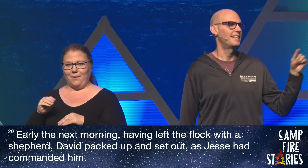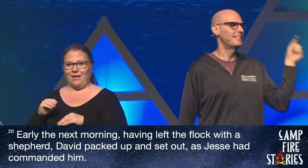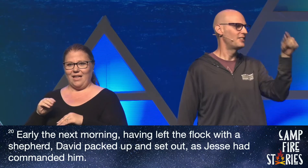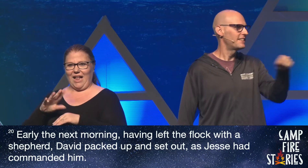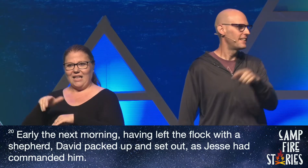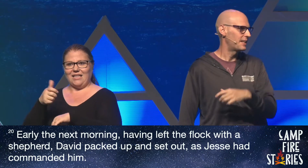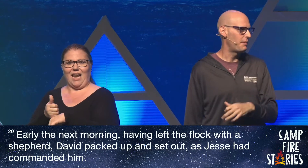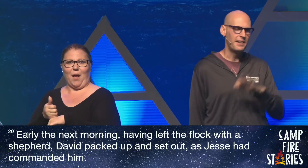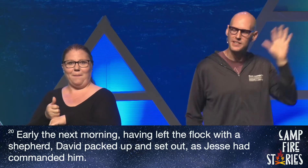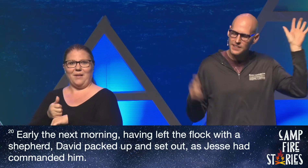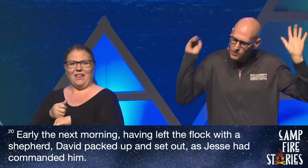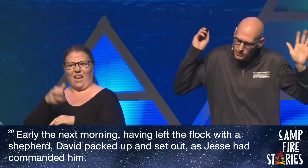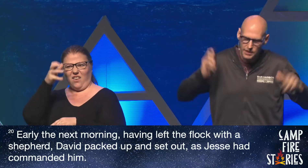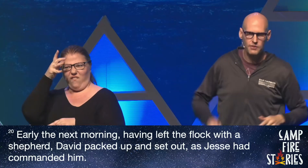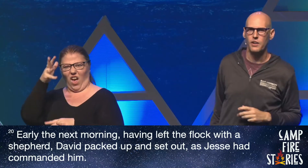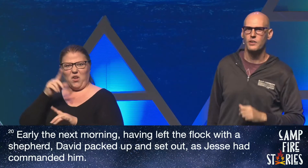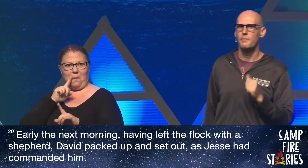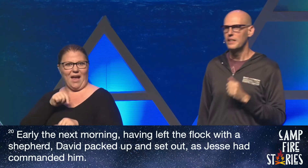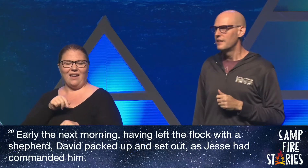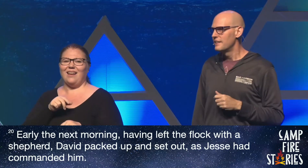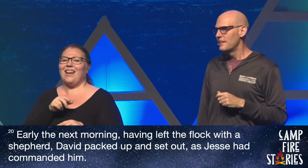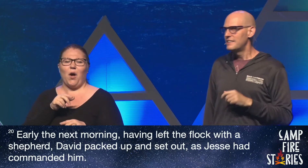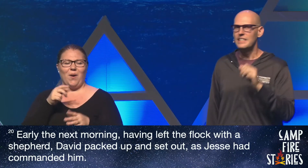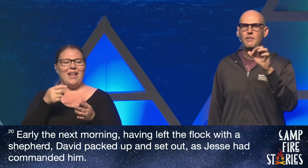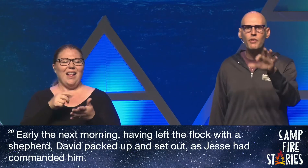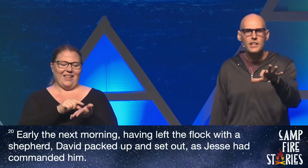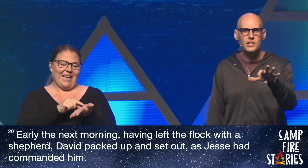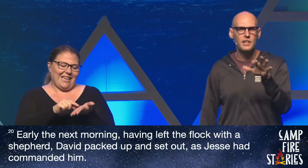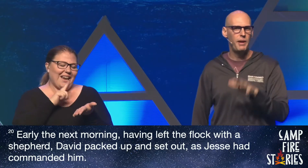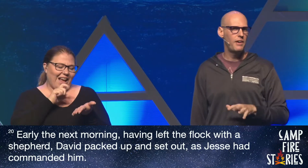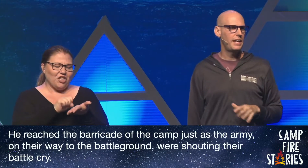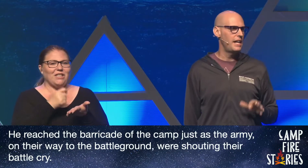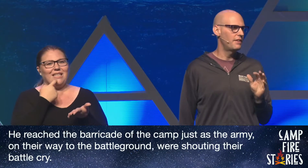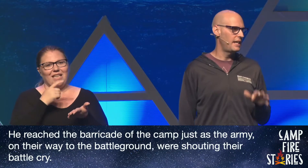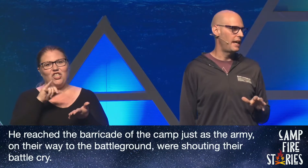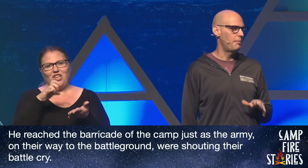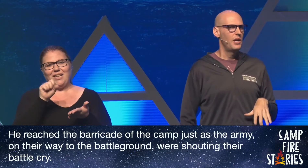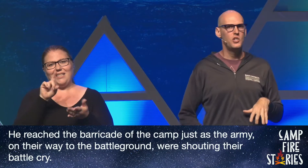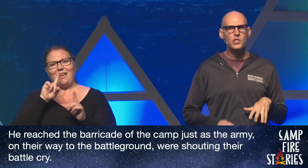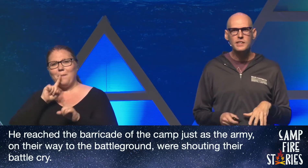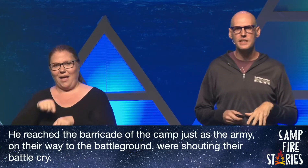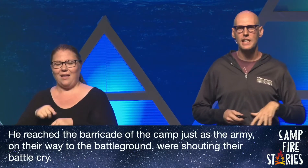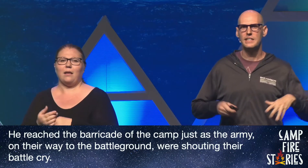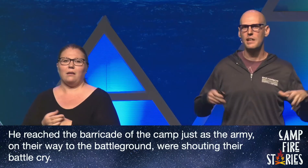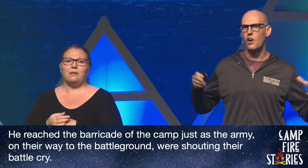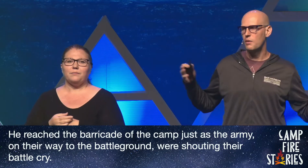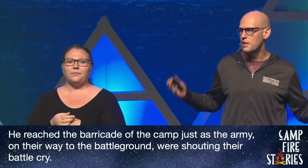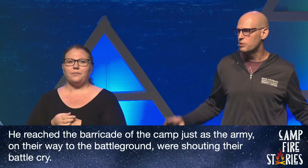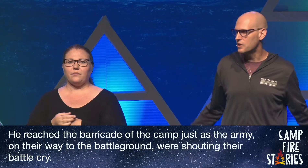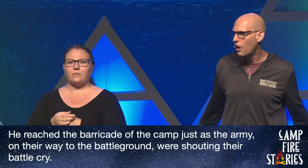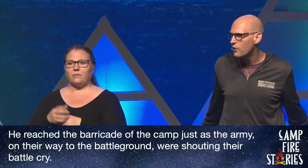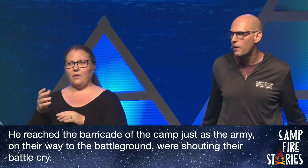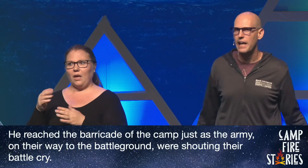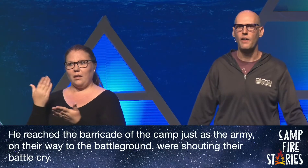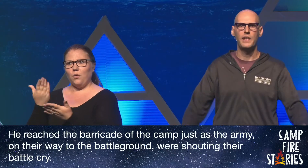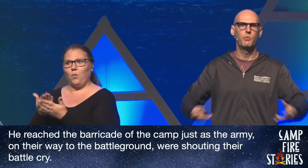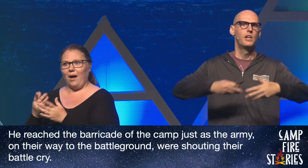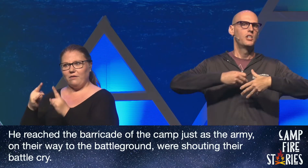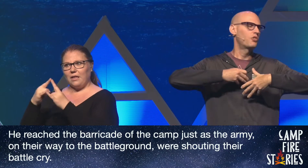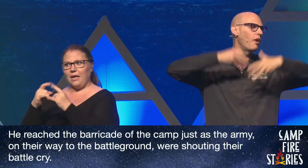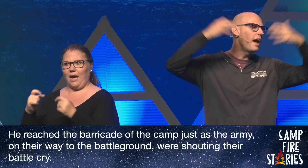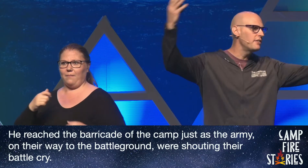commanded. It says as Jesse had commanded. Just an interesting thought. Okay. It says he reached the barricade of the camp just as the army was on their way